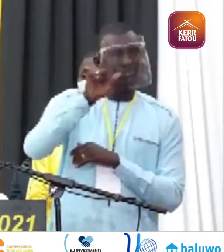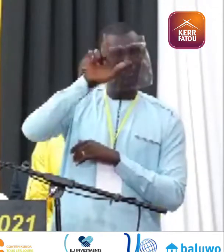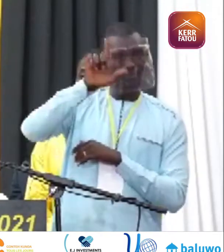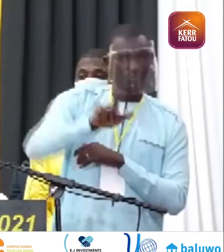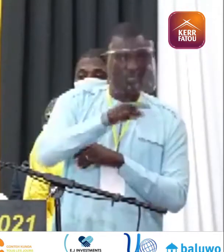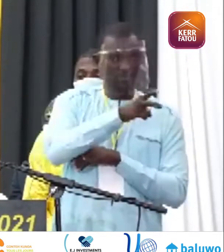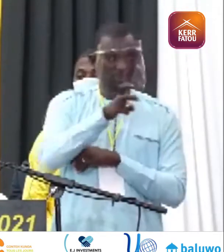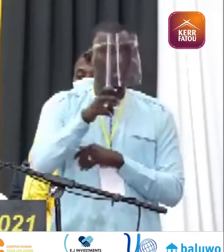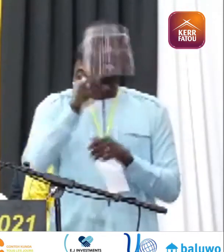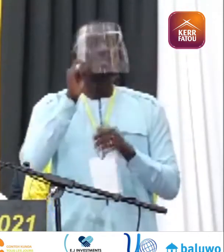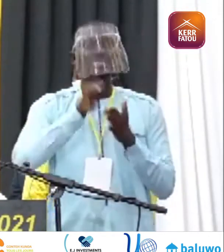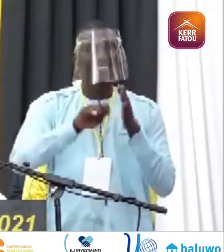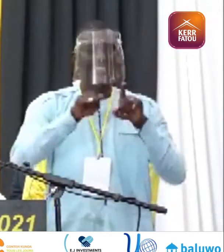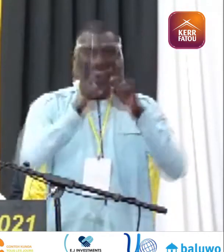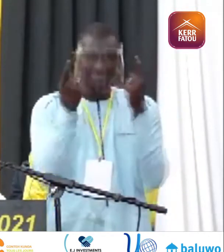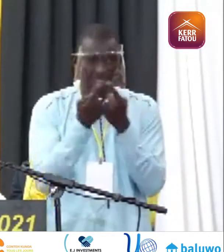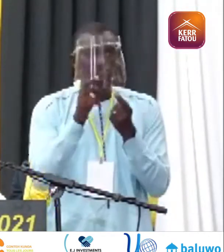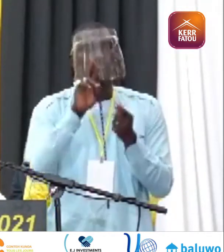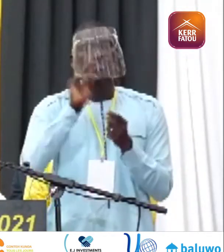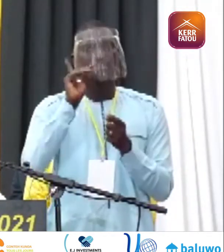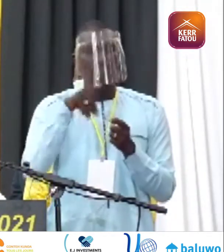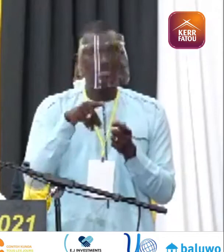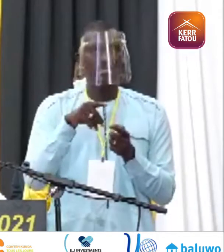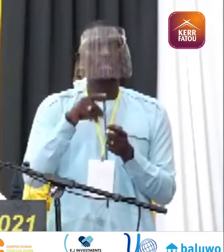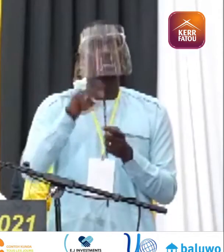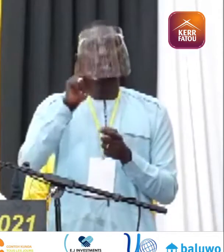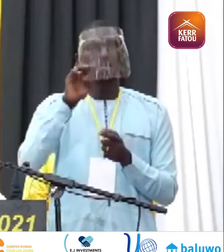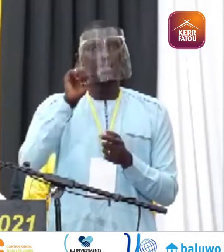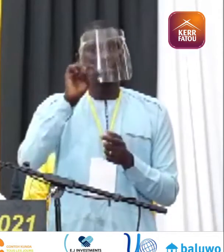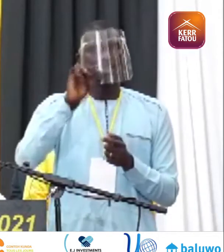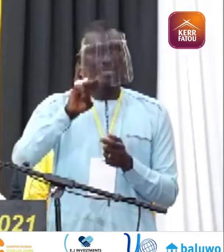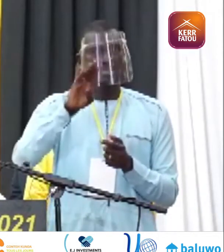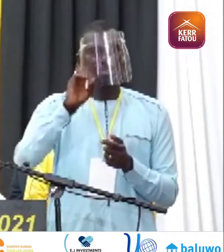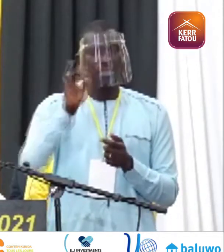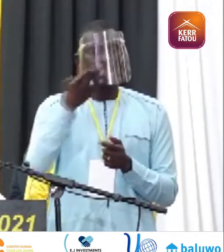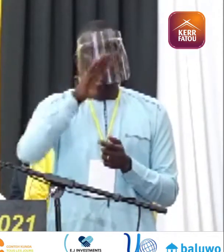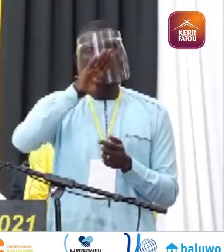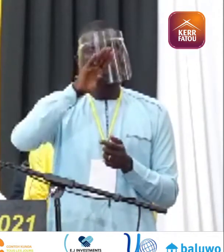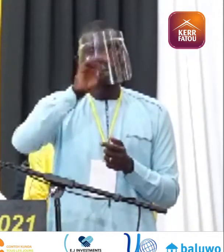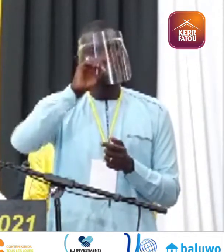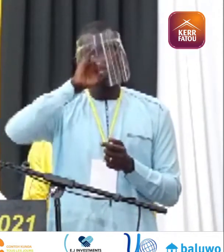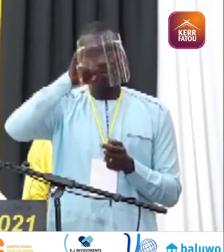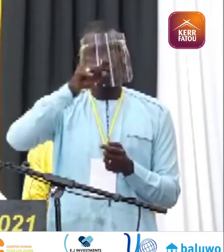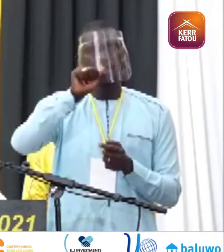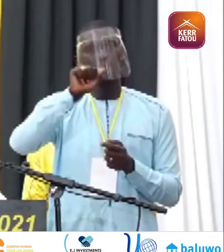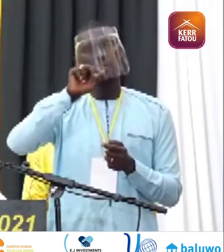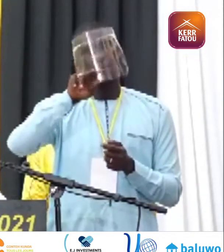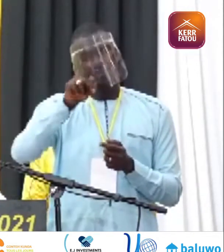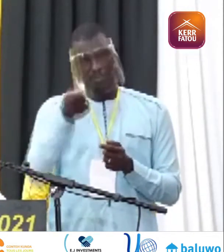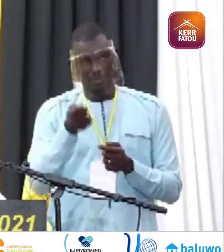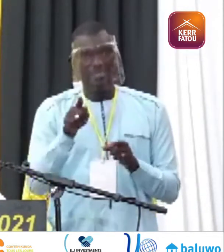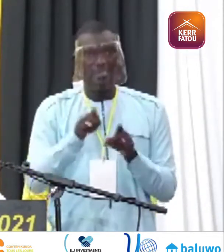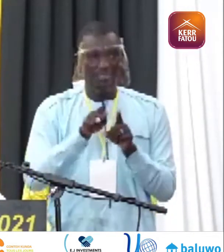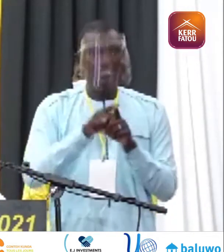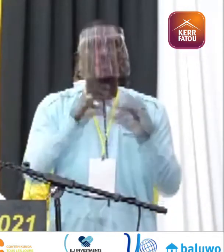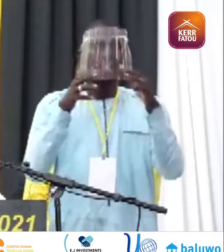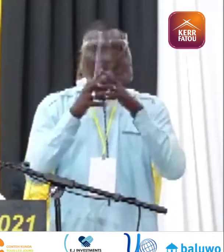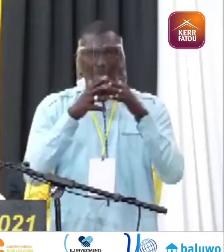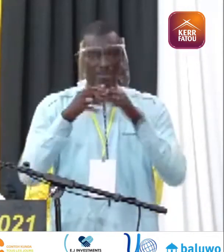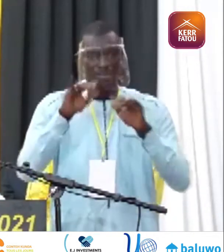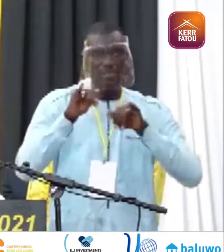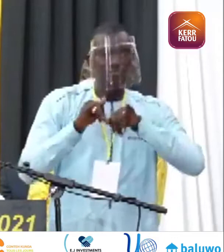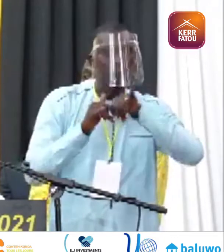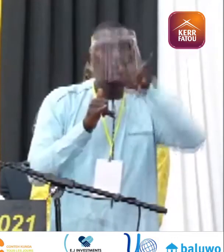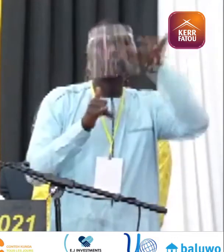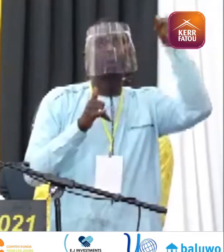the Secretary General of the Youth Wing, Kemo Bojang, was selected for the prestigious Mandela Washington Fellowship, where he spent 3 months